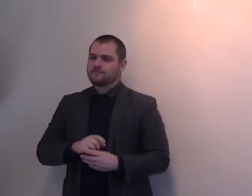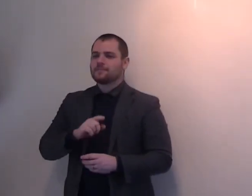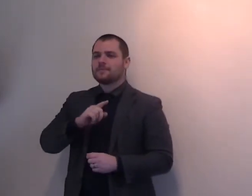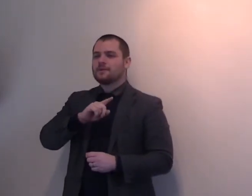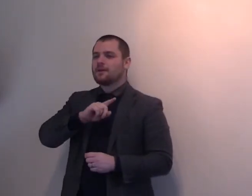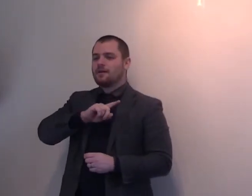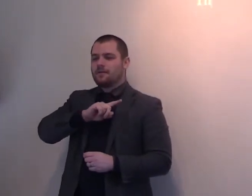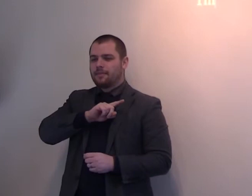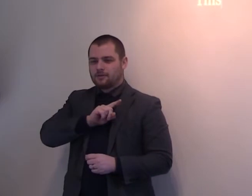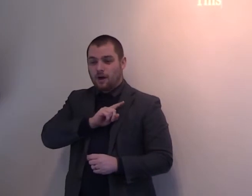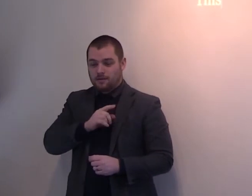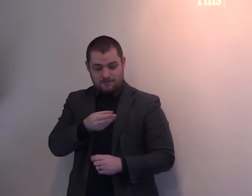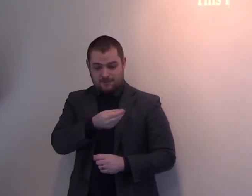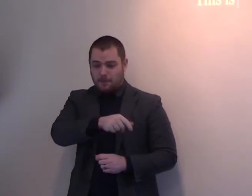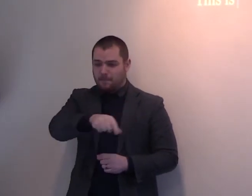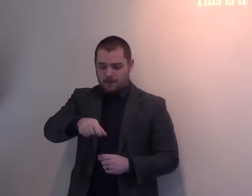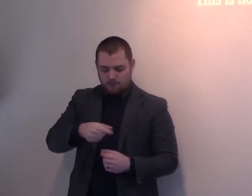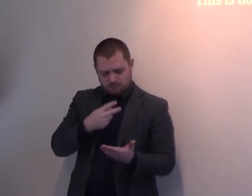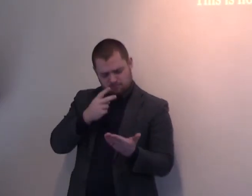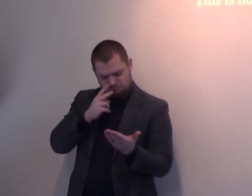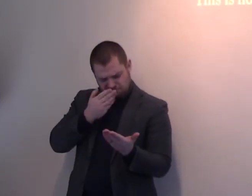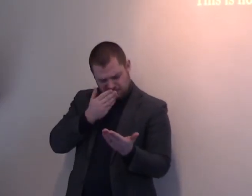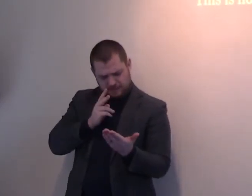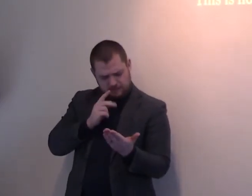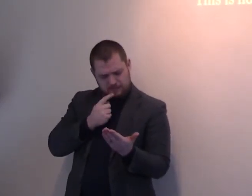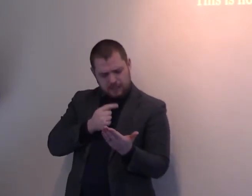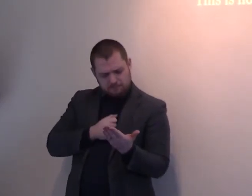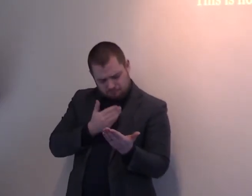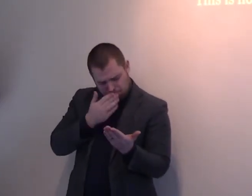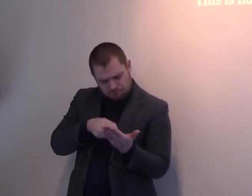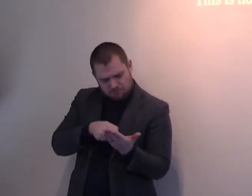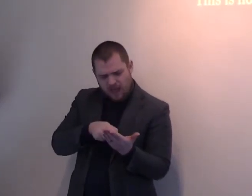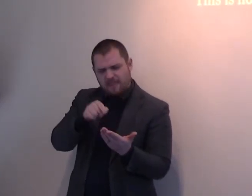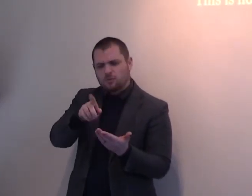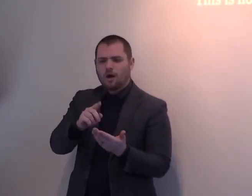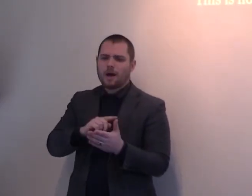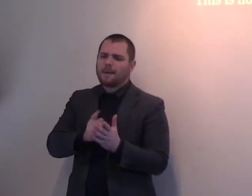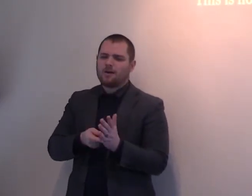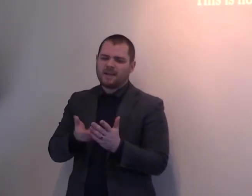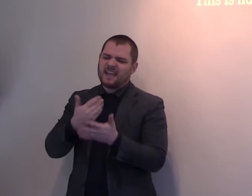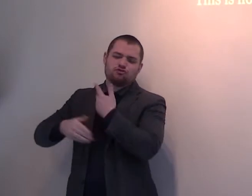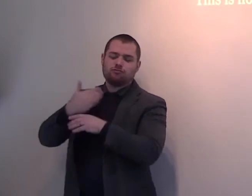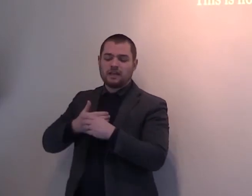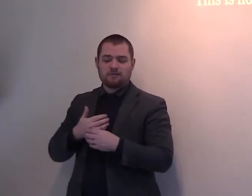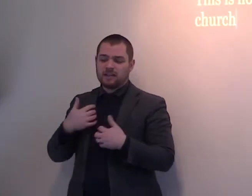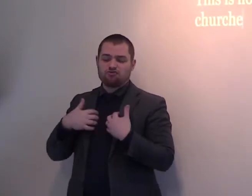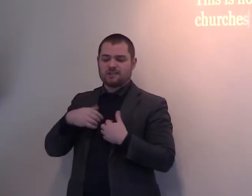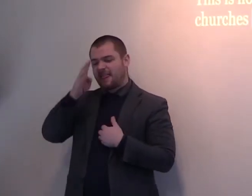the churches will behave until the Lord comes back. In fact, we should see